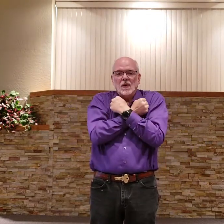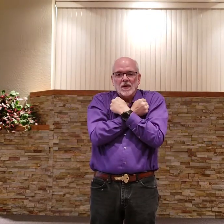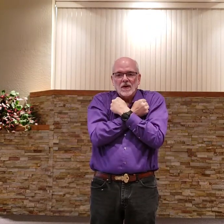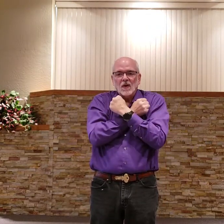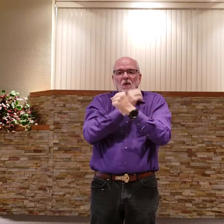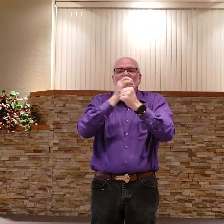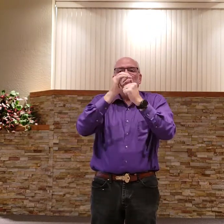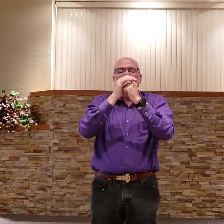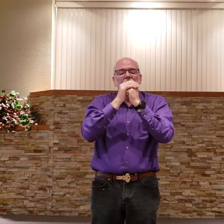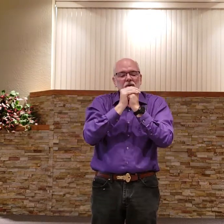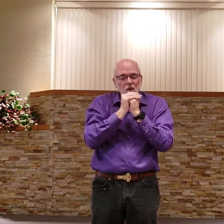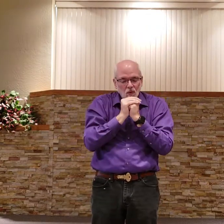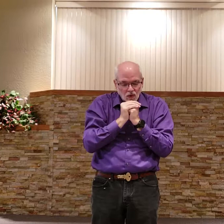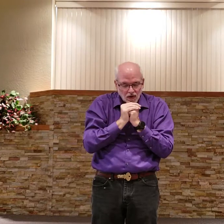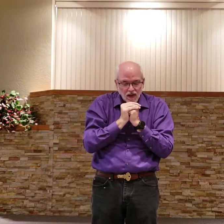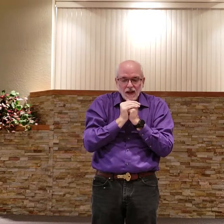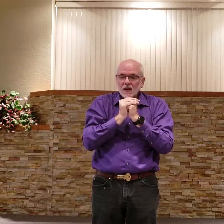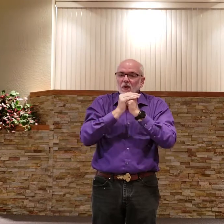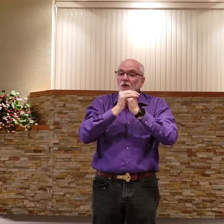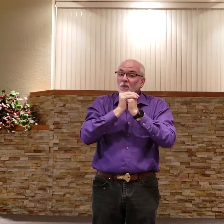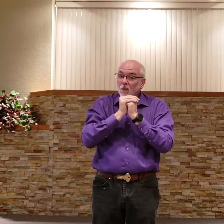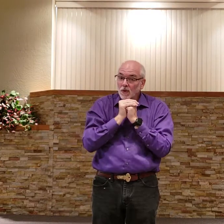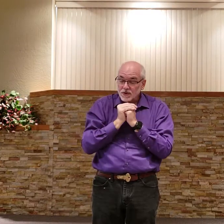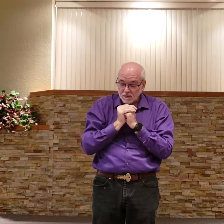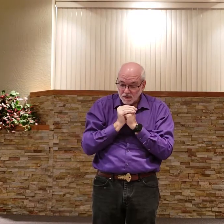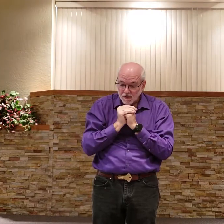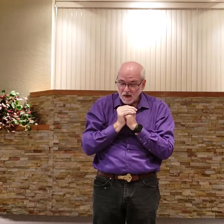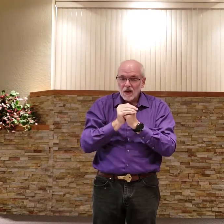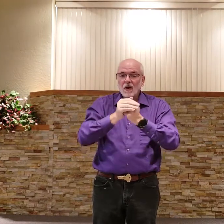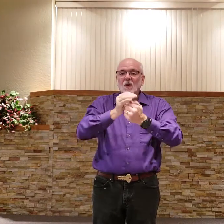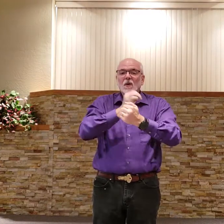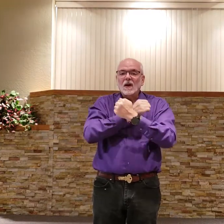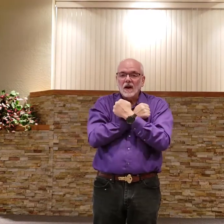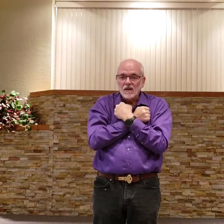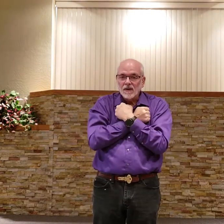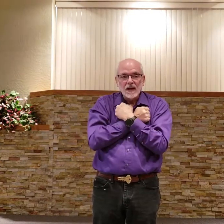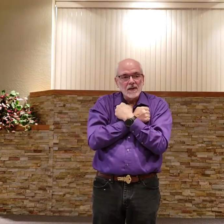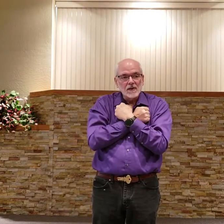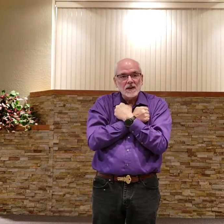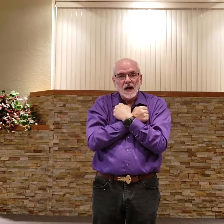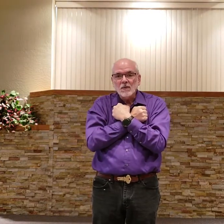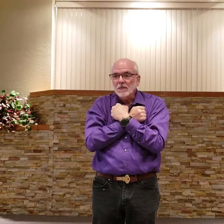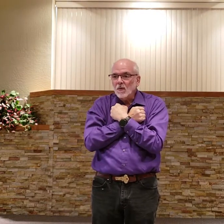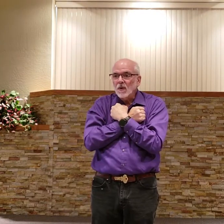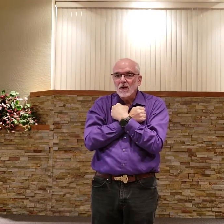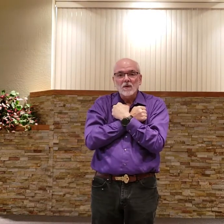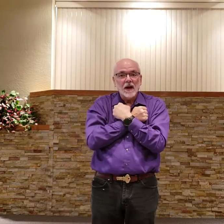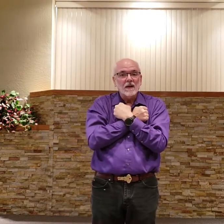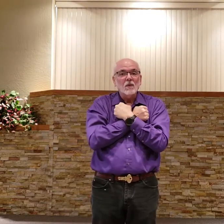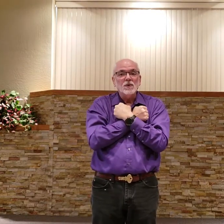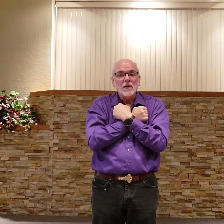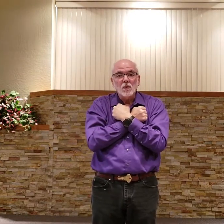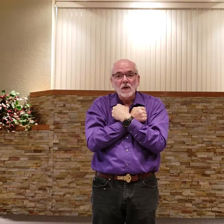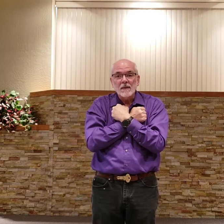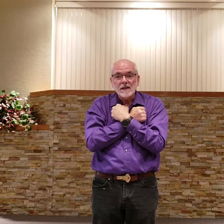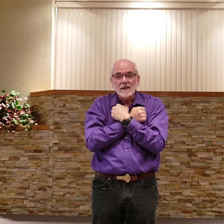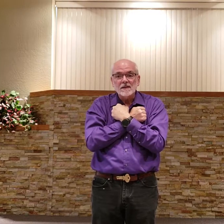adored or adored. You can do worshiped or loved. Either sign would be work, right? Whichever one makes sense to